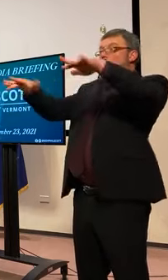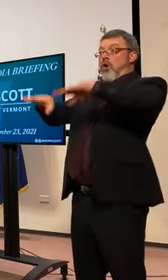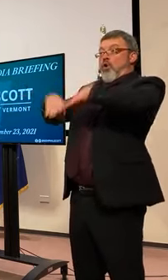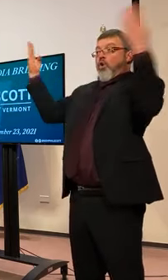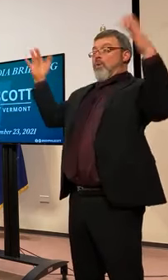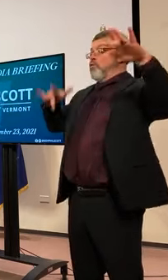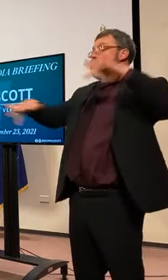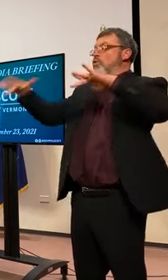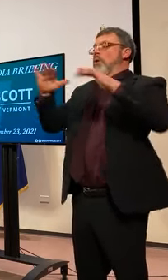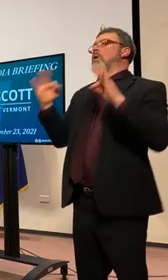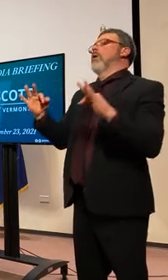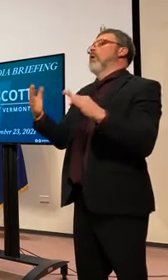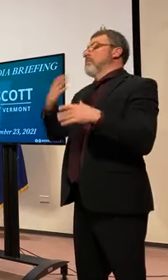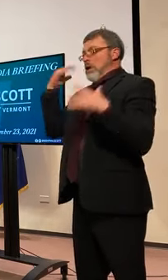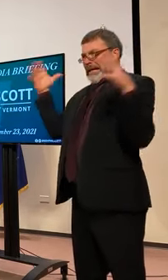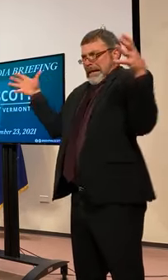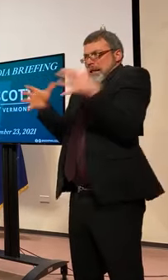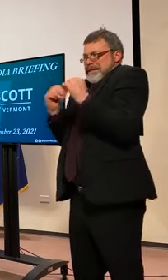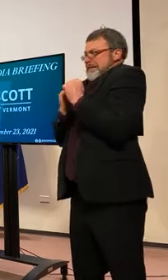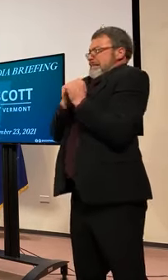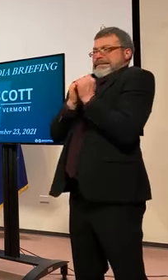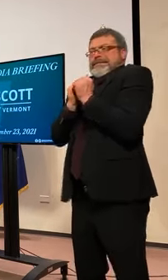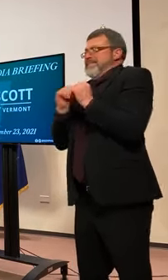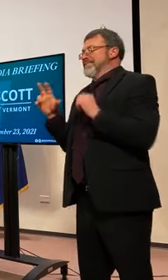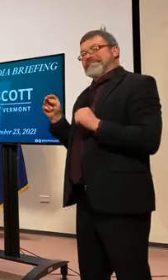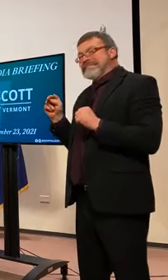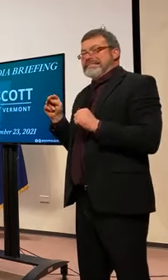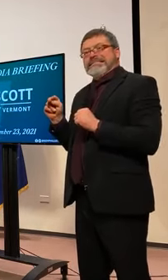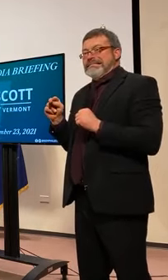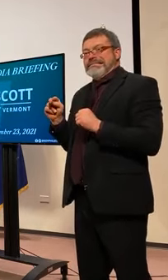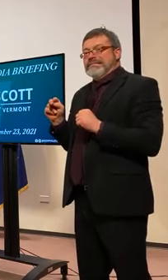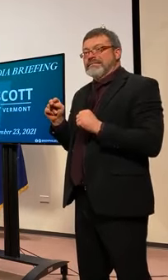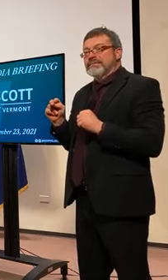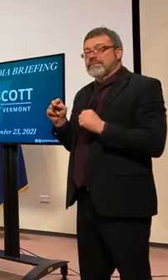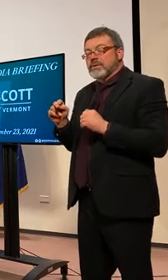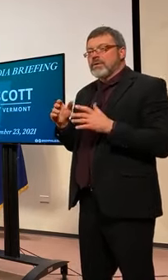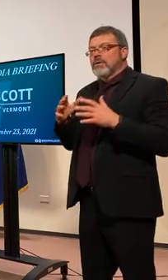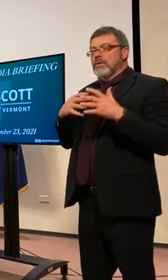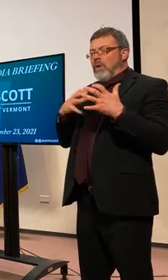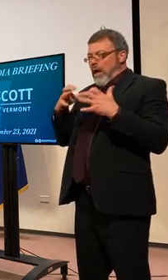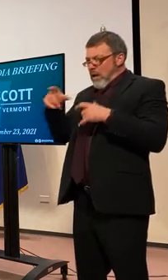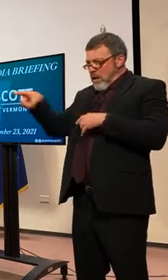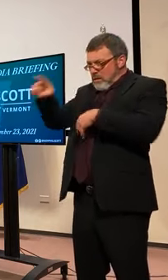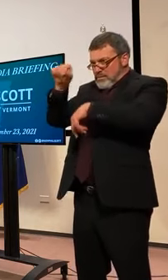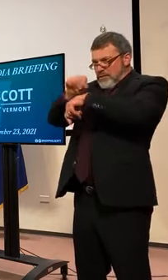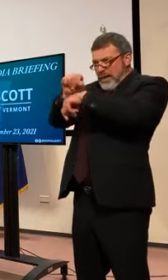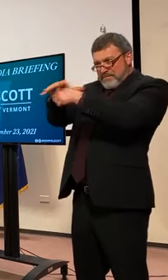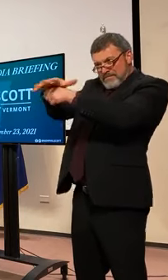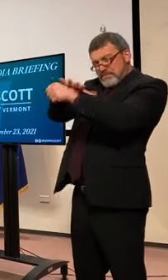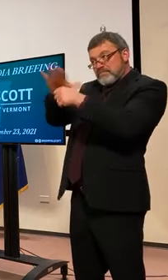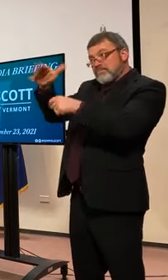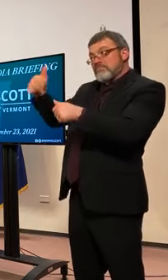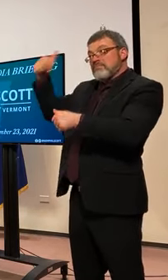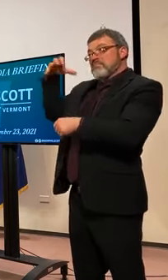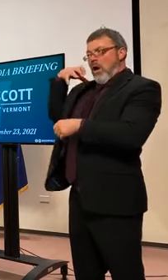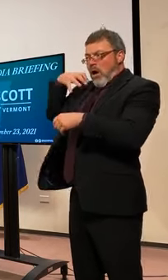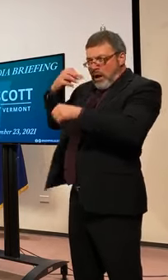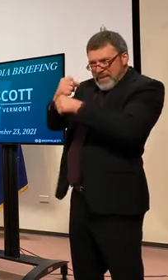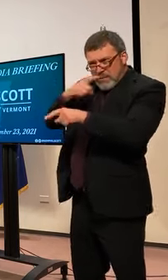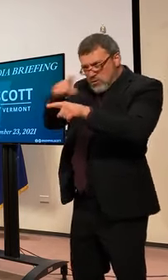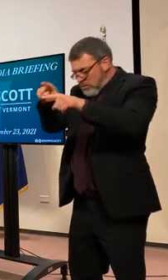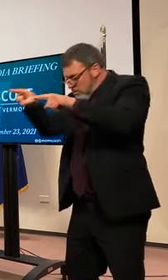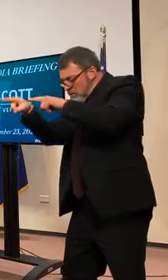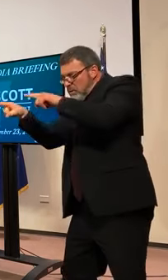And employers should take similar steps to ensure the safety of their staff, especially those who will be in close contact with